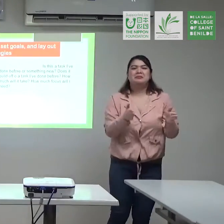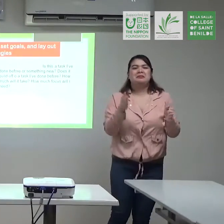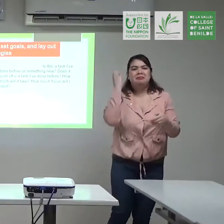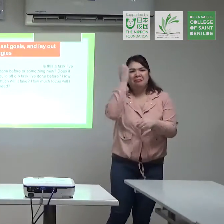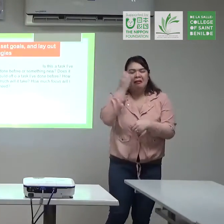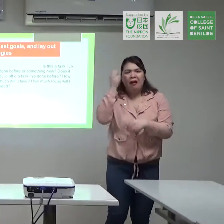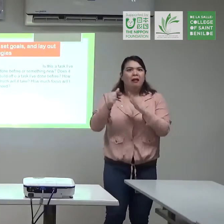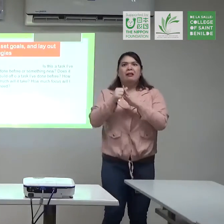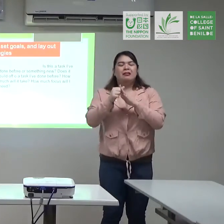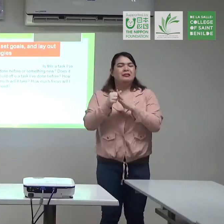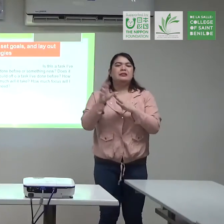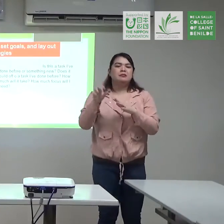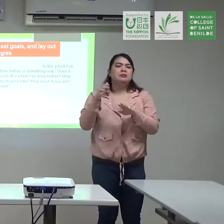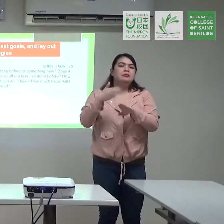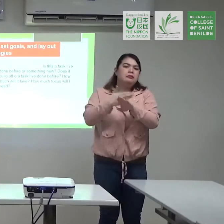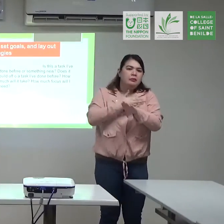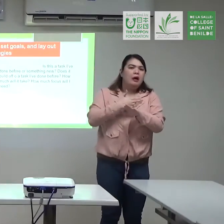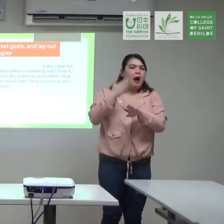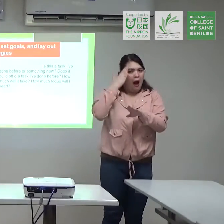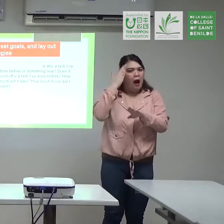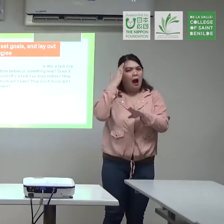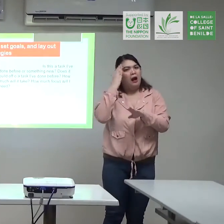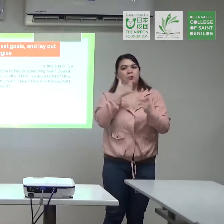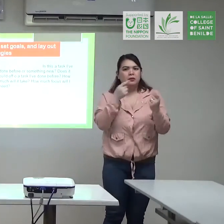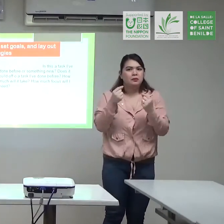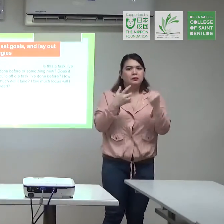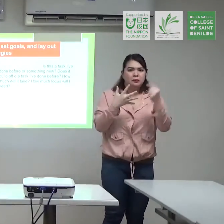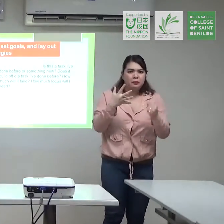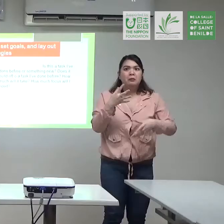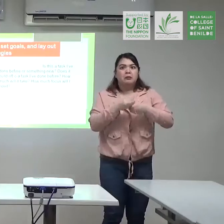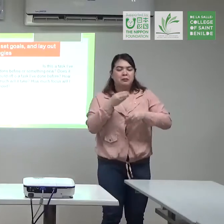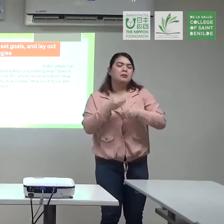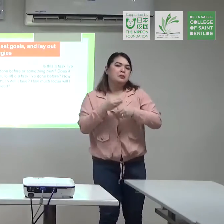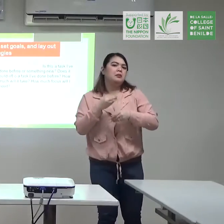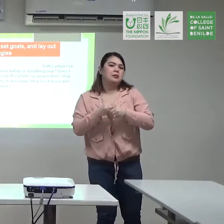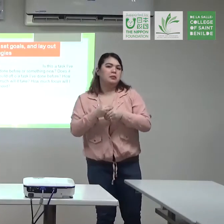thinking. See the difference? Okay.